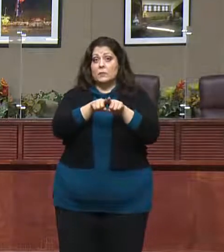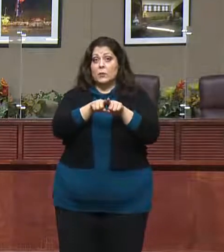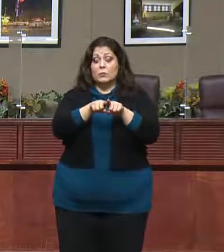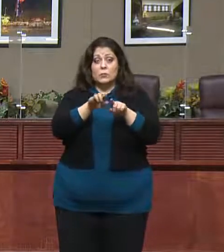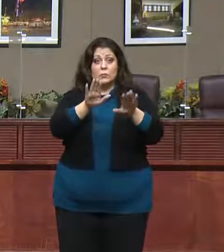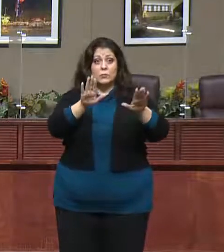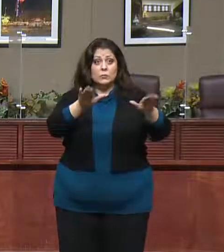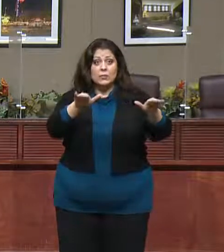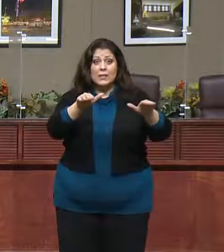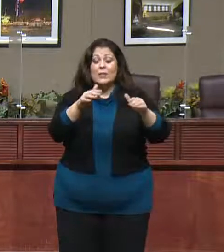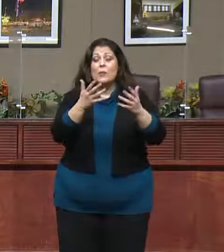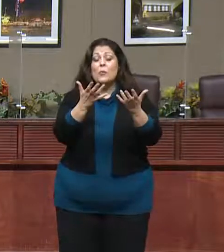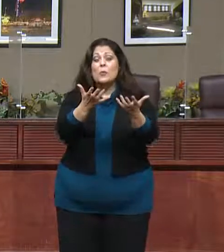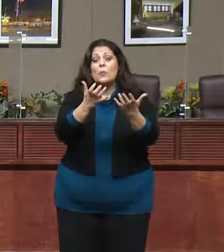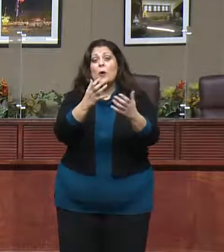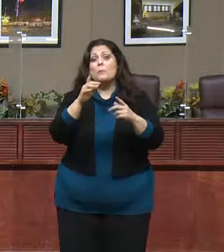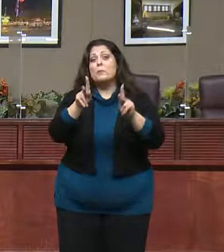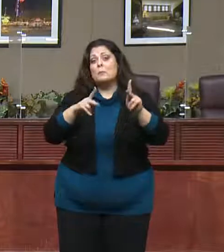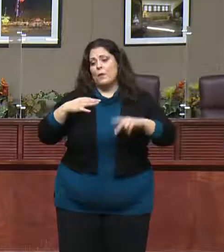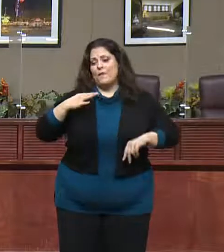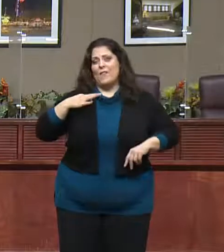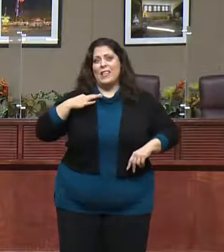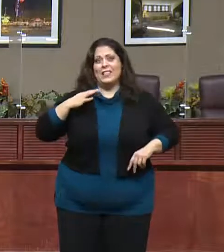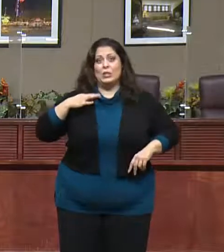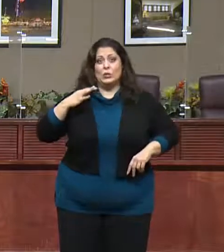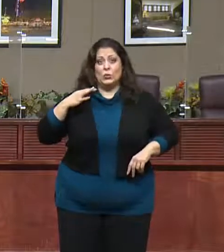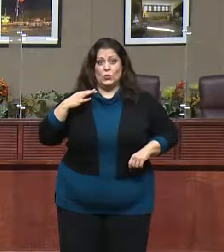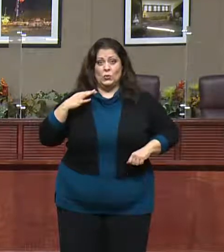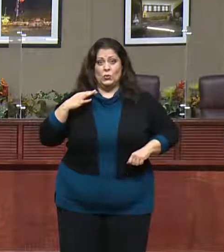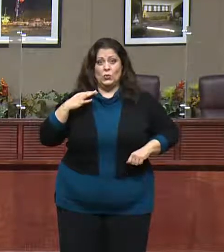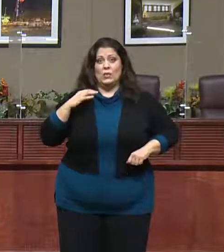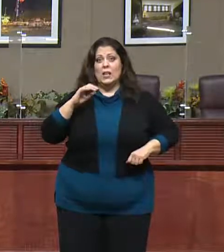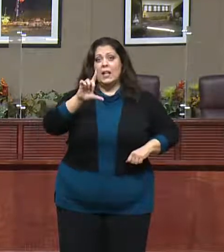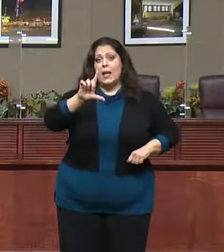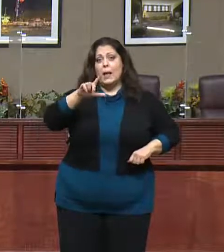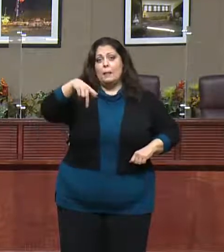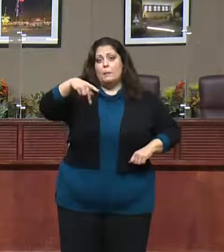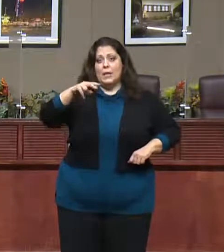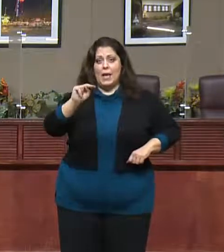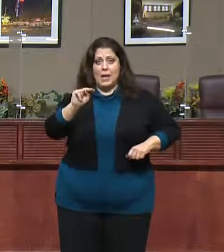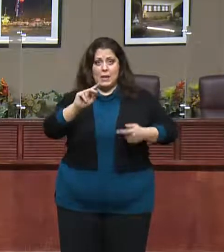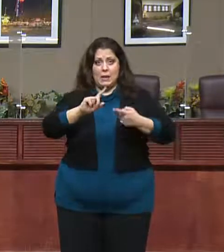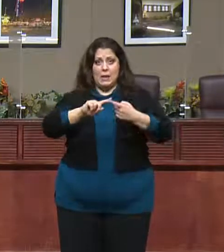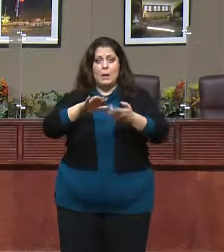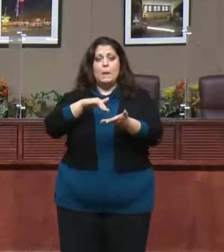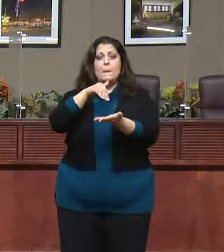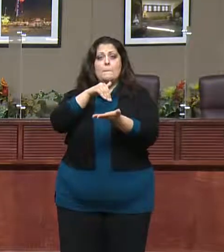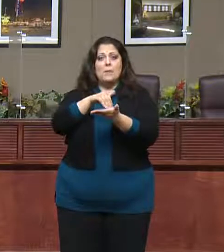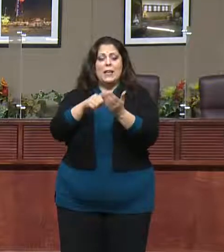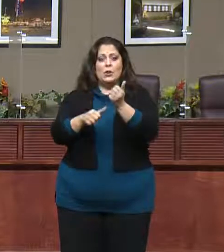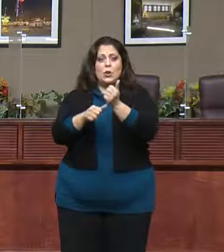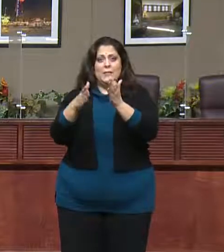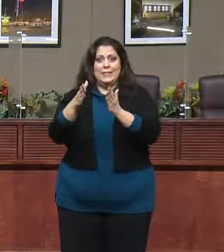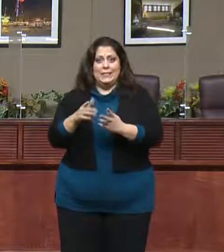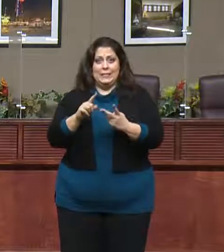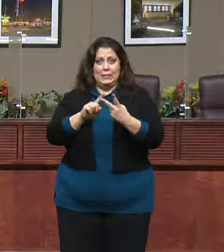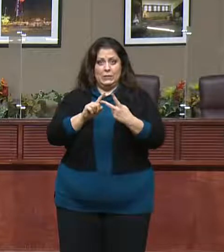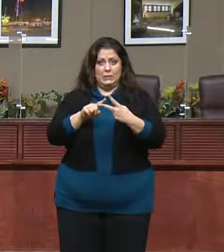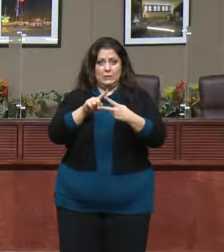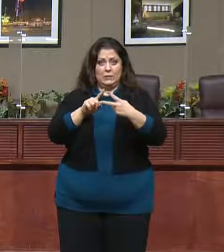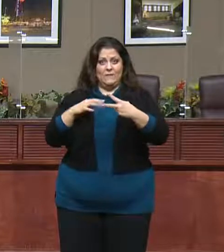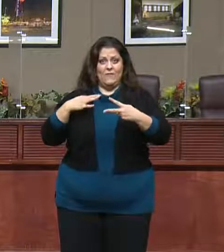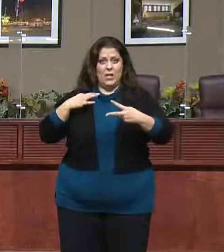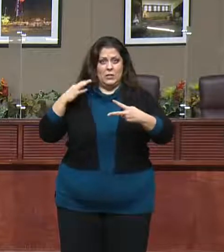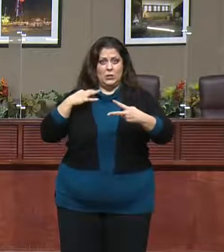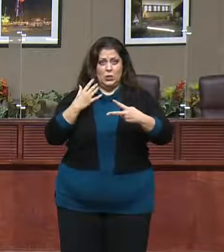volunteers. And in this case, we are calling for LPNs and medical assistants out in our community that